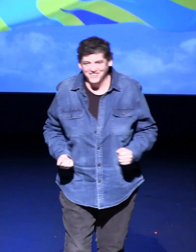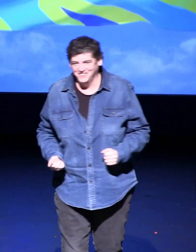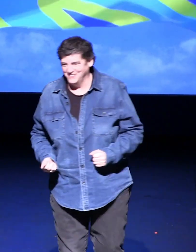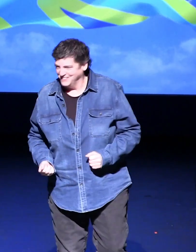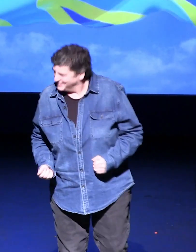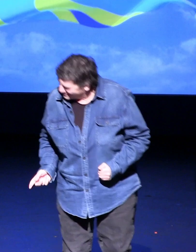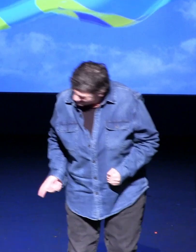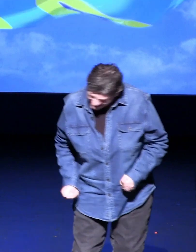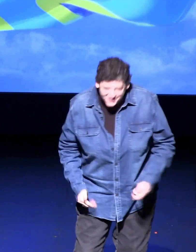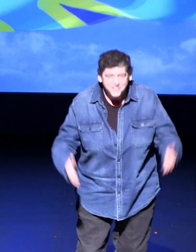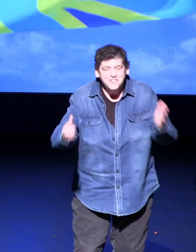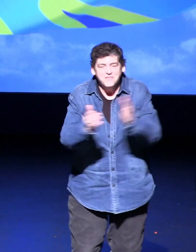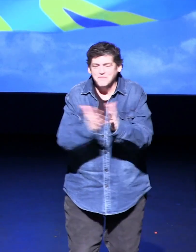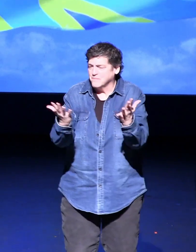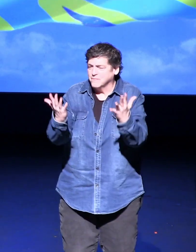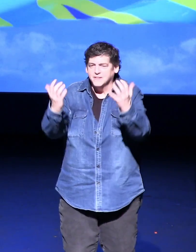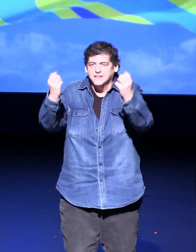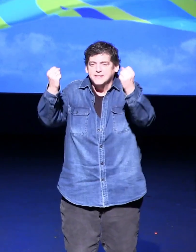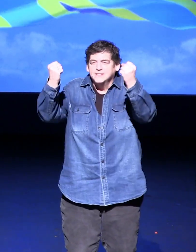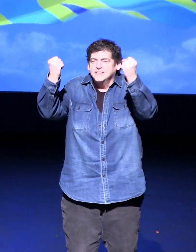try. Okay.